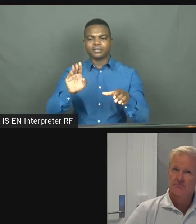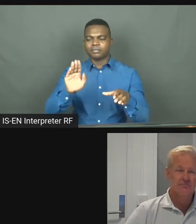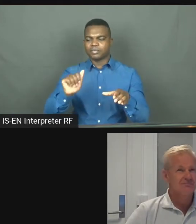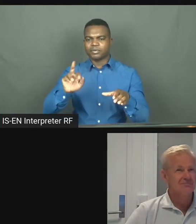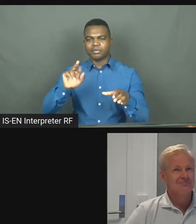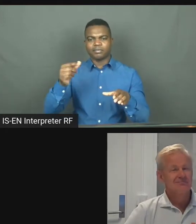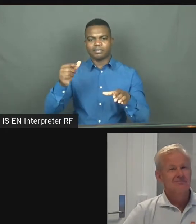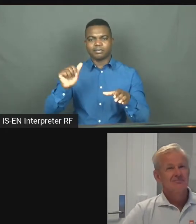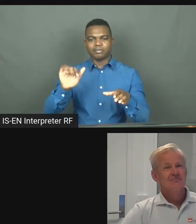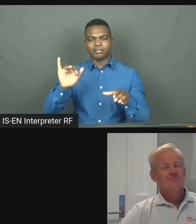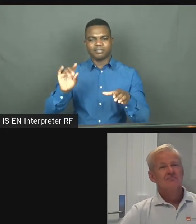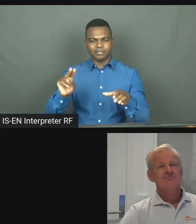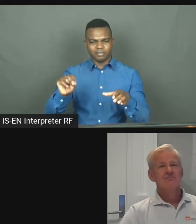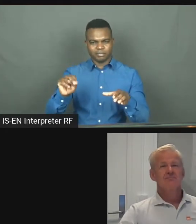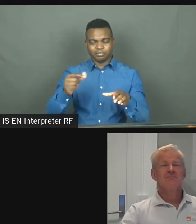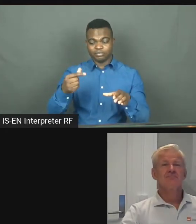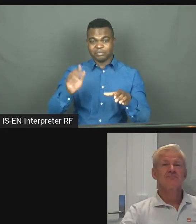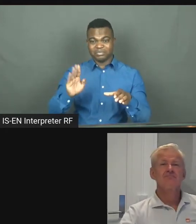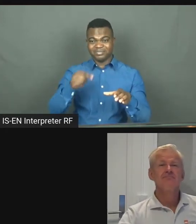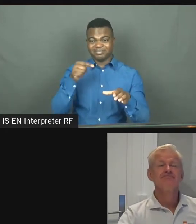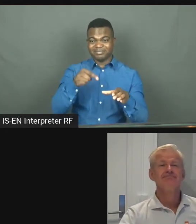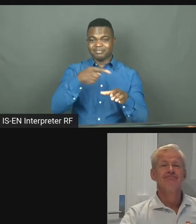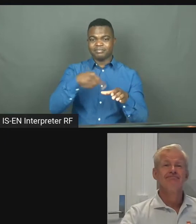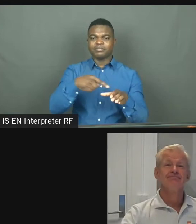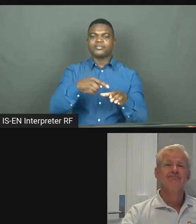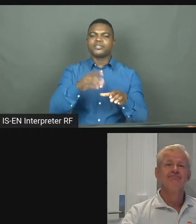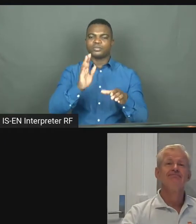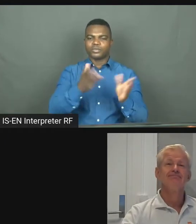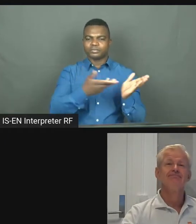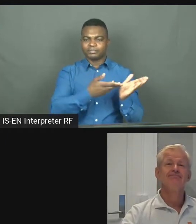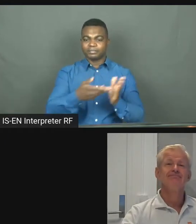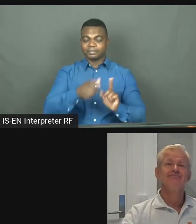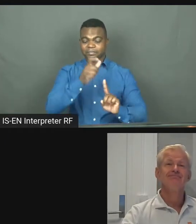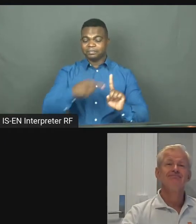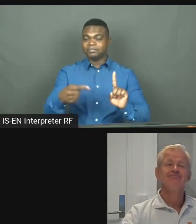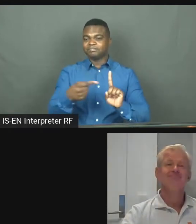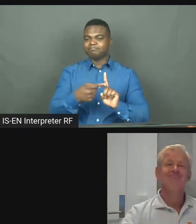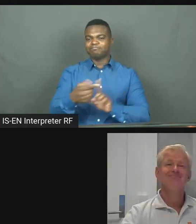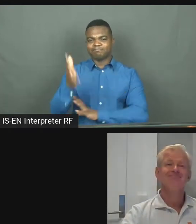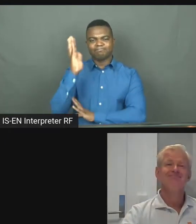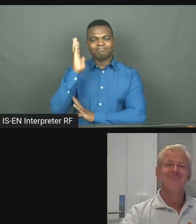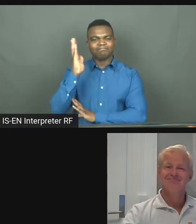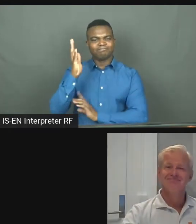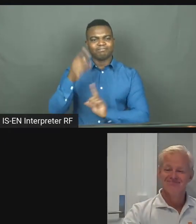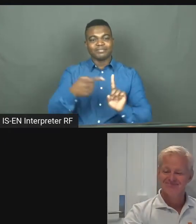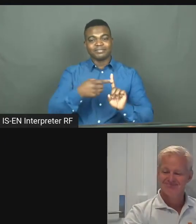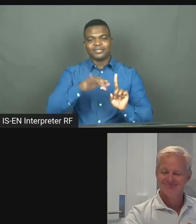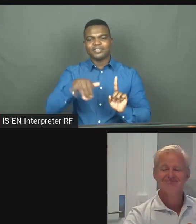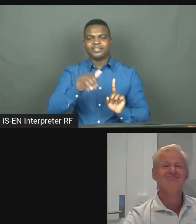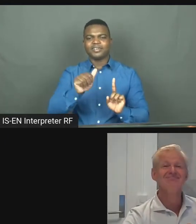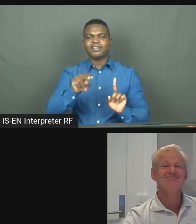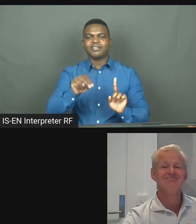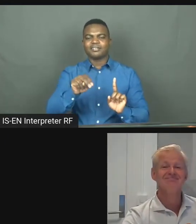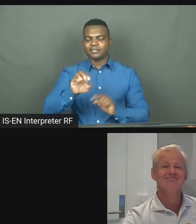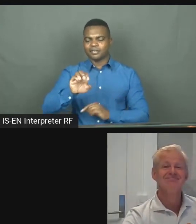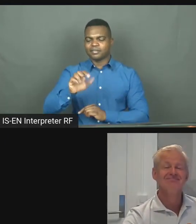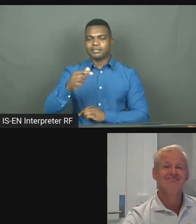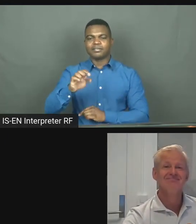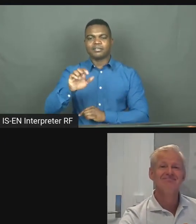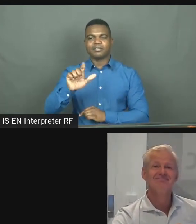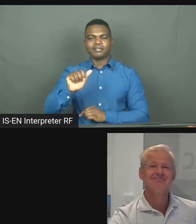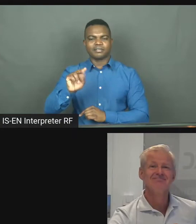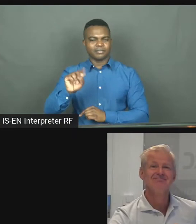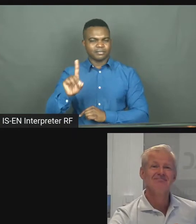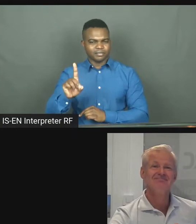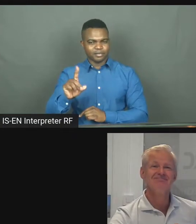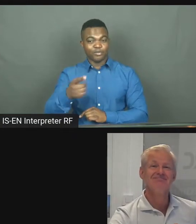this audience, Jan doesn't need much introduction as the Secretary General of Norwegian Refugee Council, but he's speaking